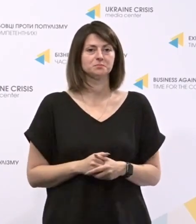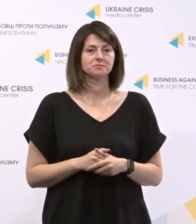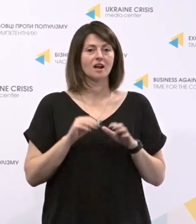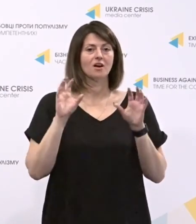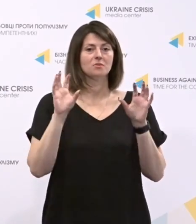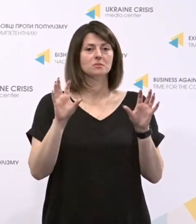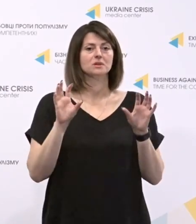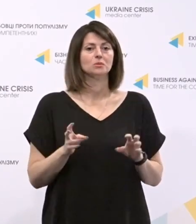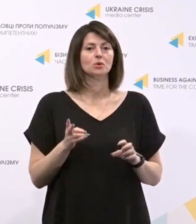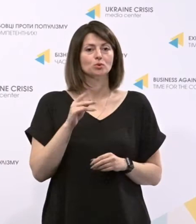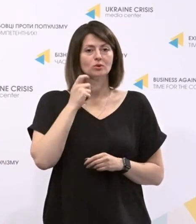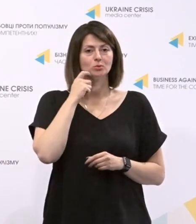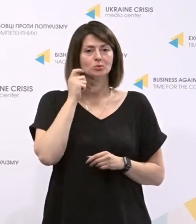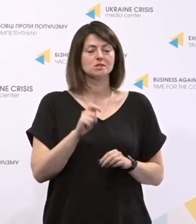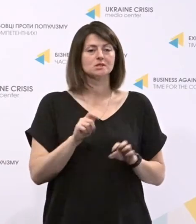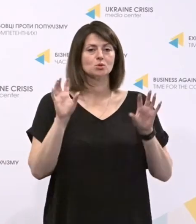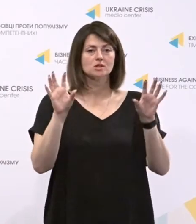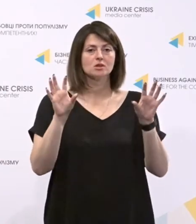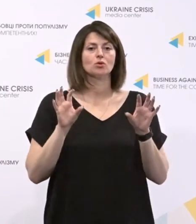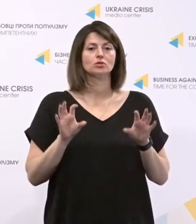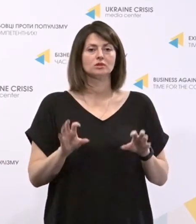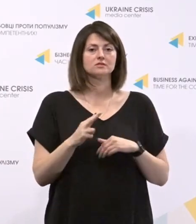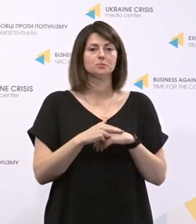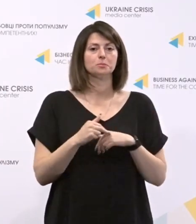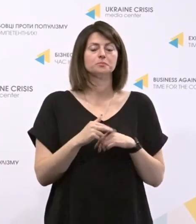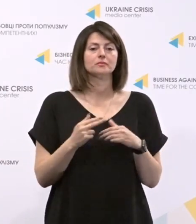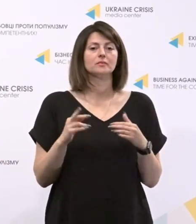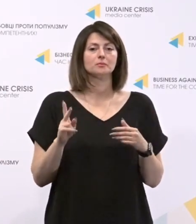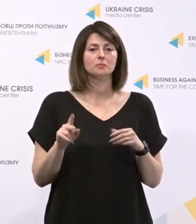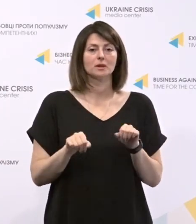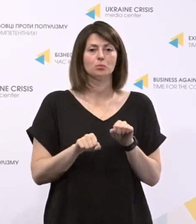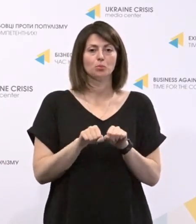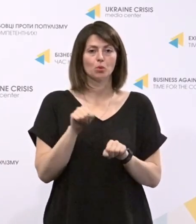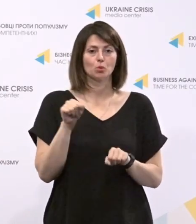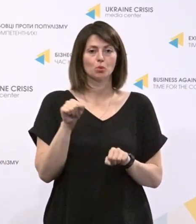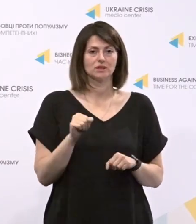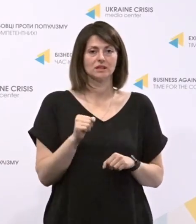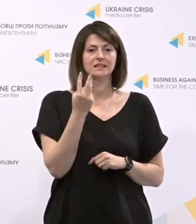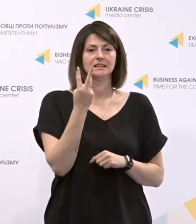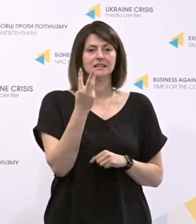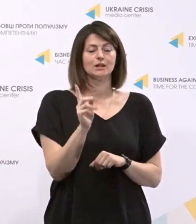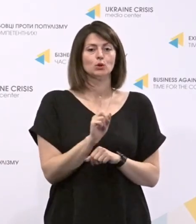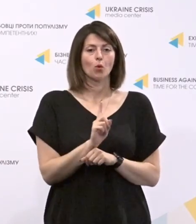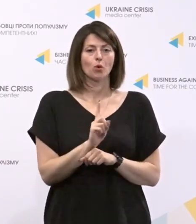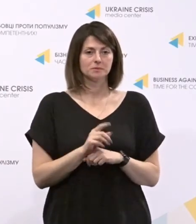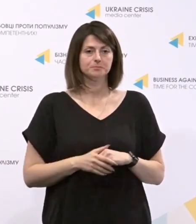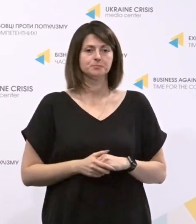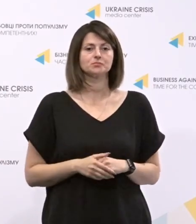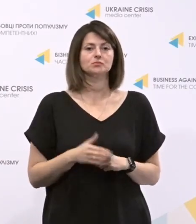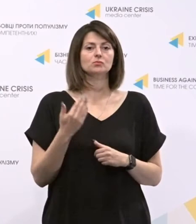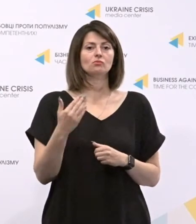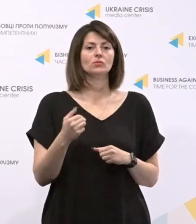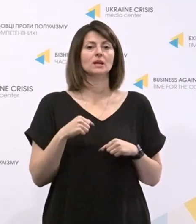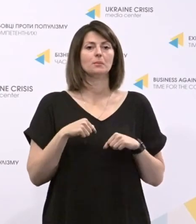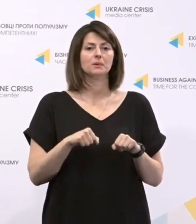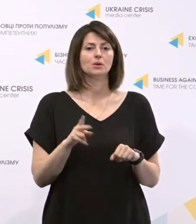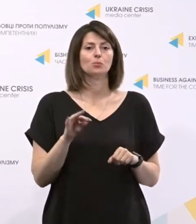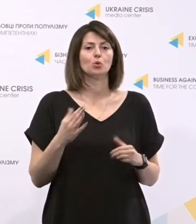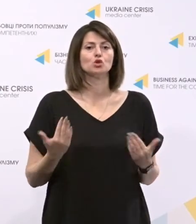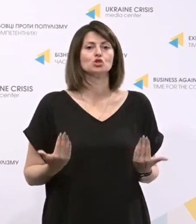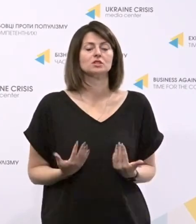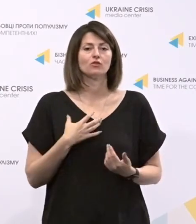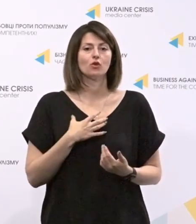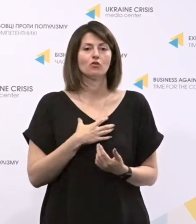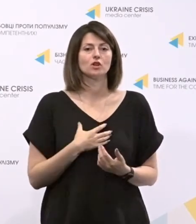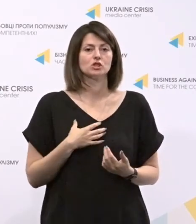there. So if we speak about the Ukrainian legislation, I believe that the police officers